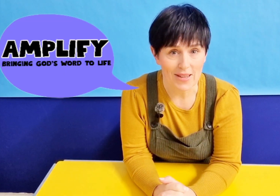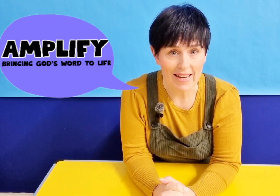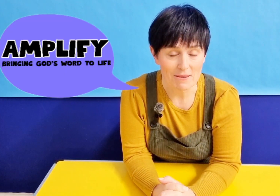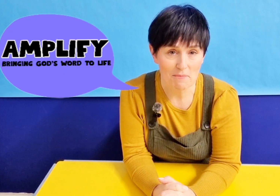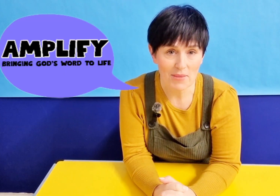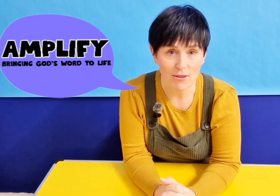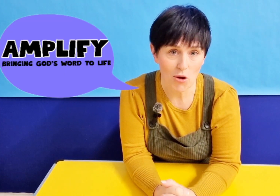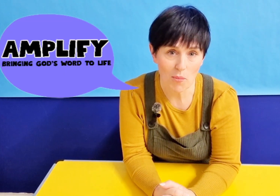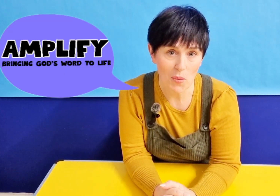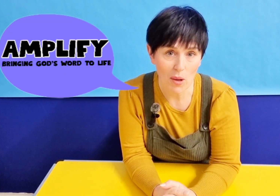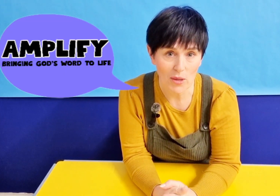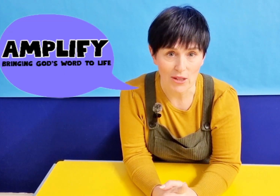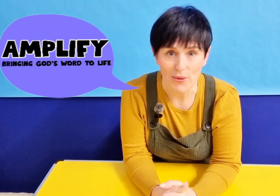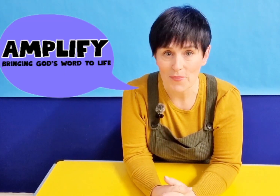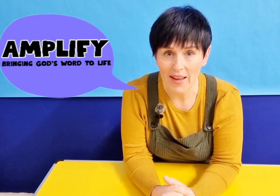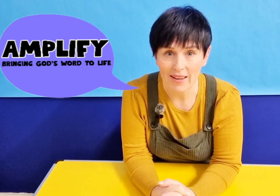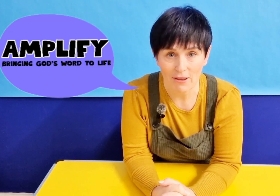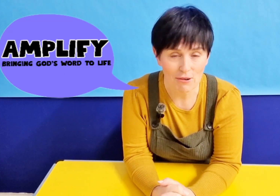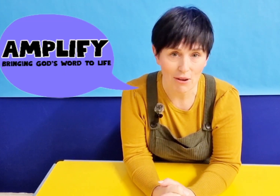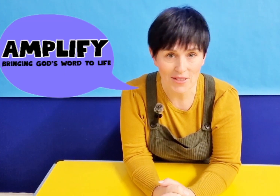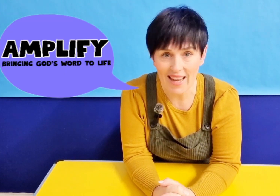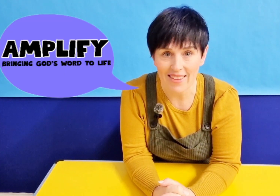need and join me while we do another craft together.